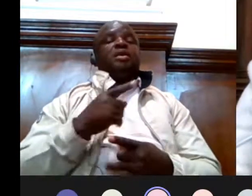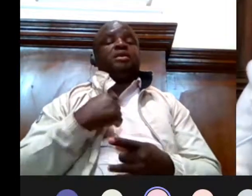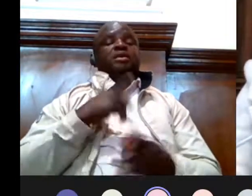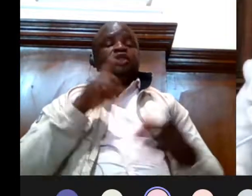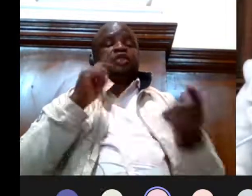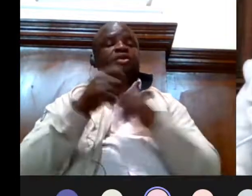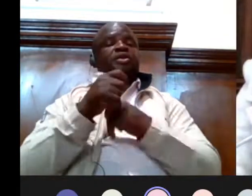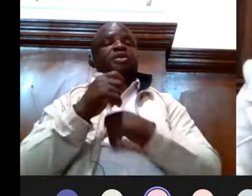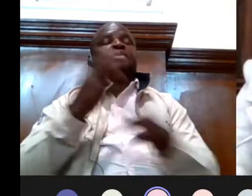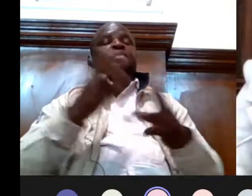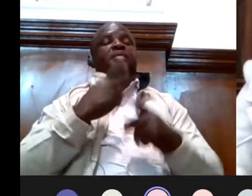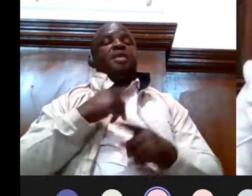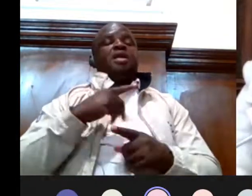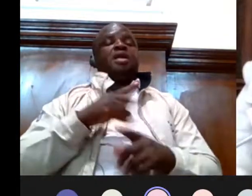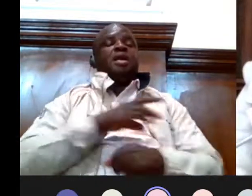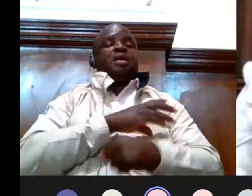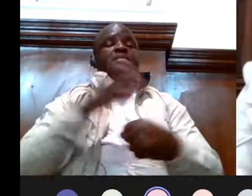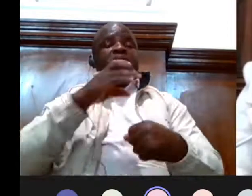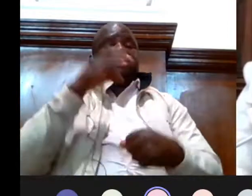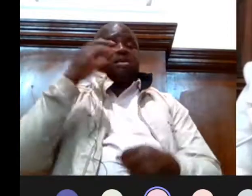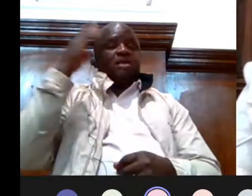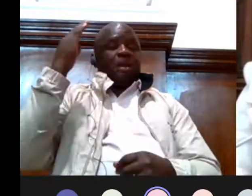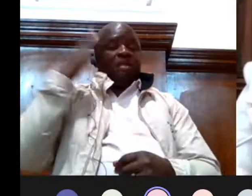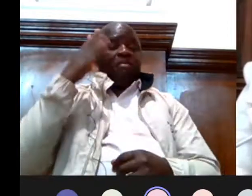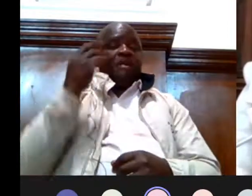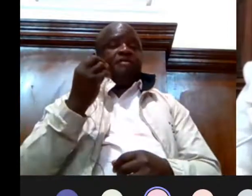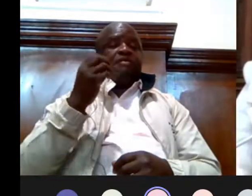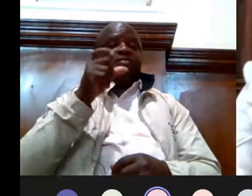a leader of note, a teacher as a